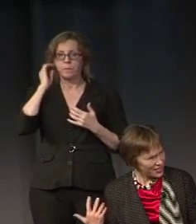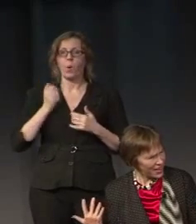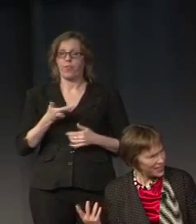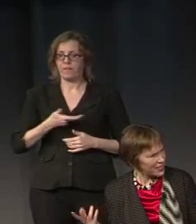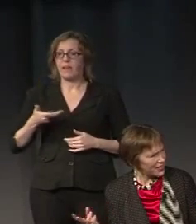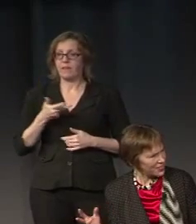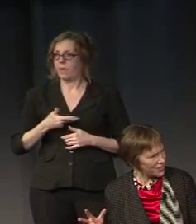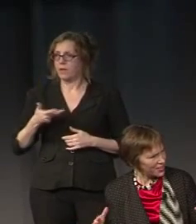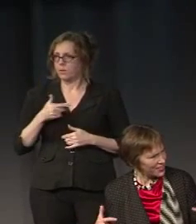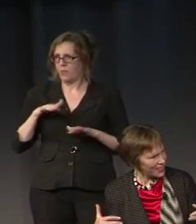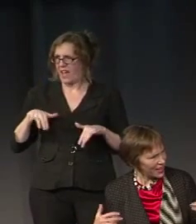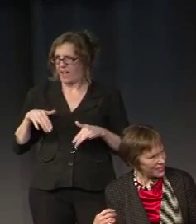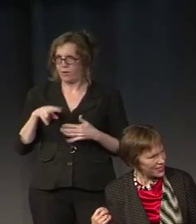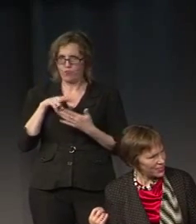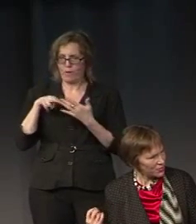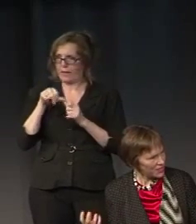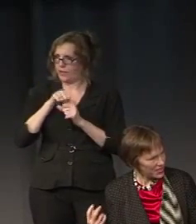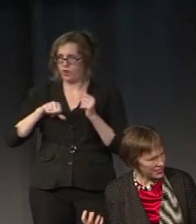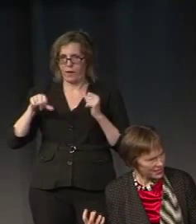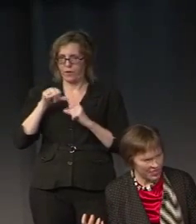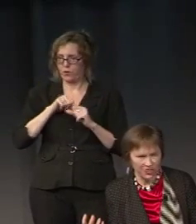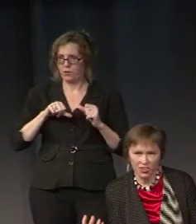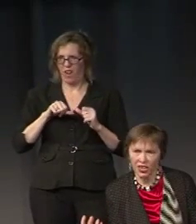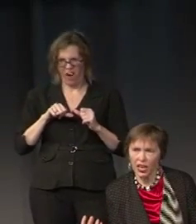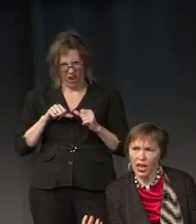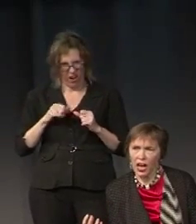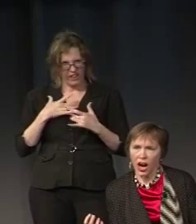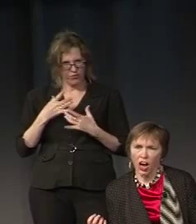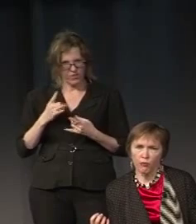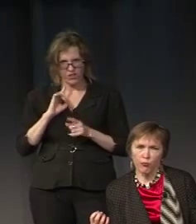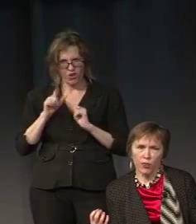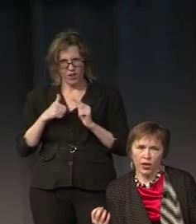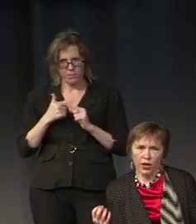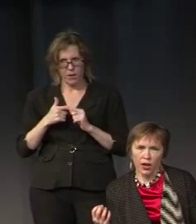hypnagogic states and drug states, and there was this discussion.